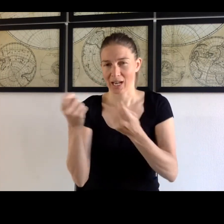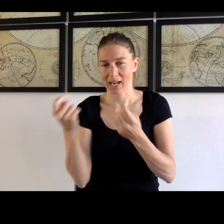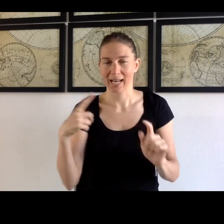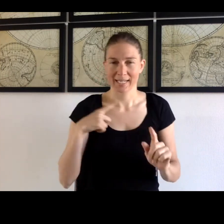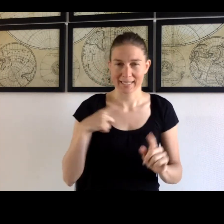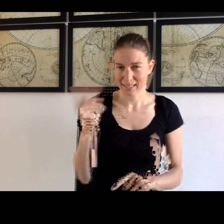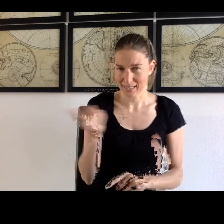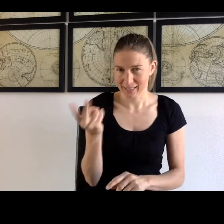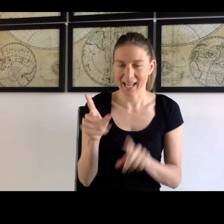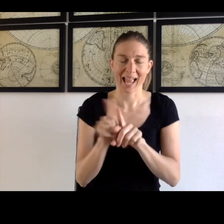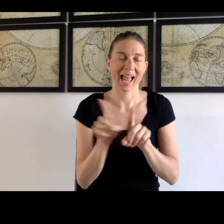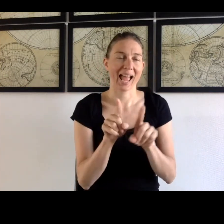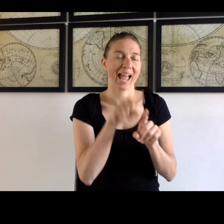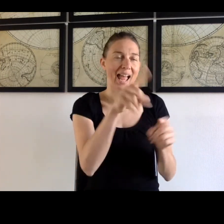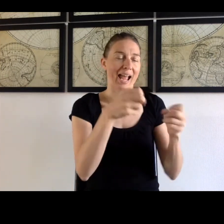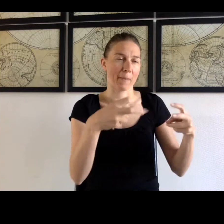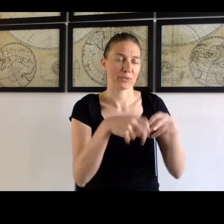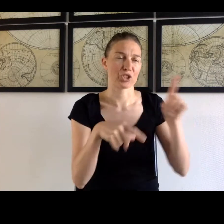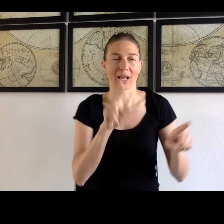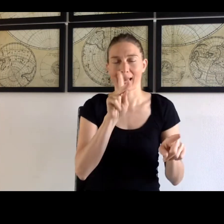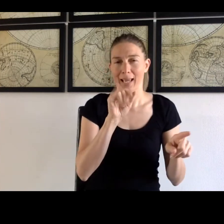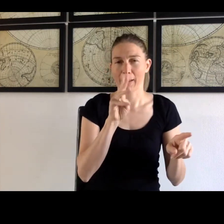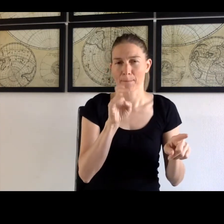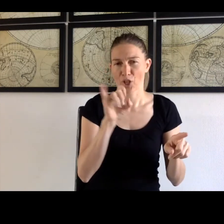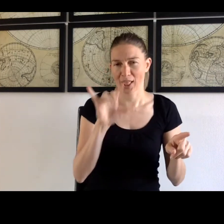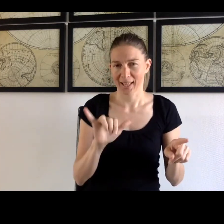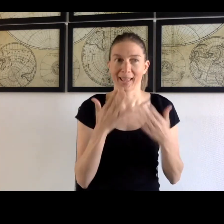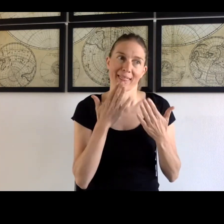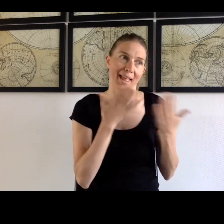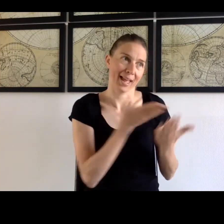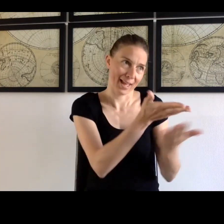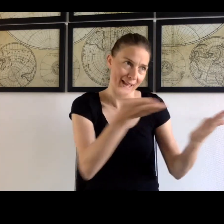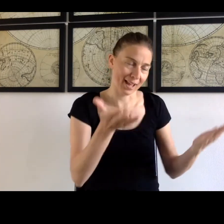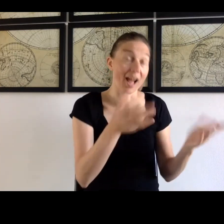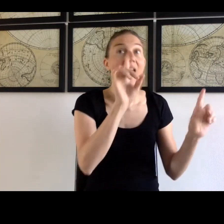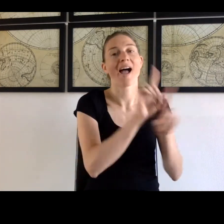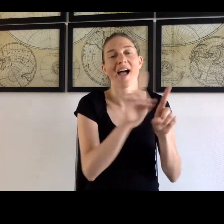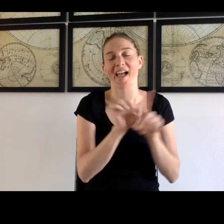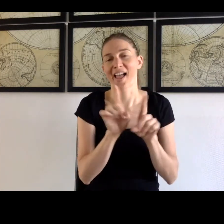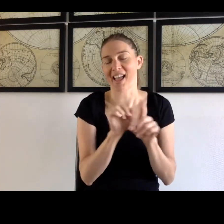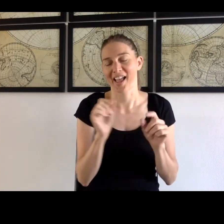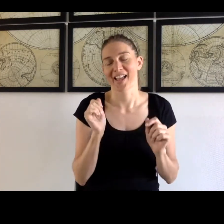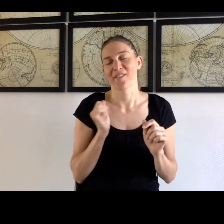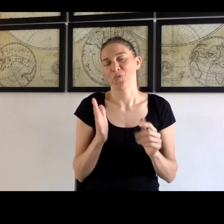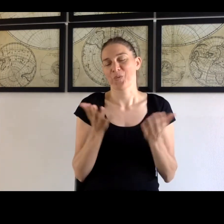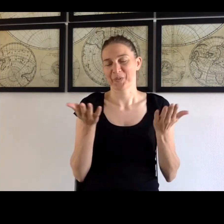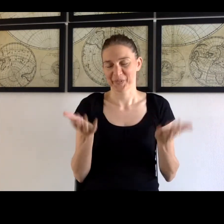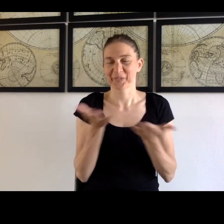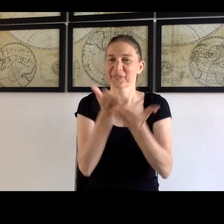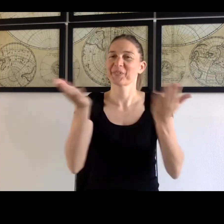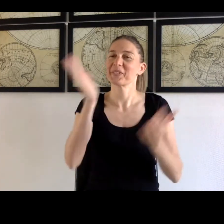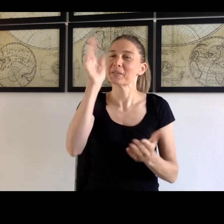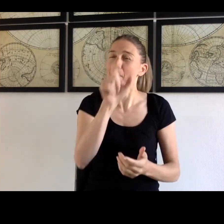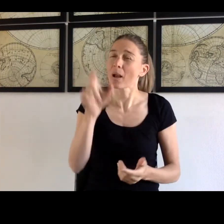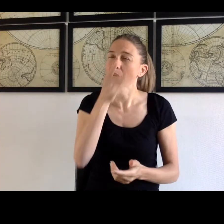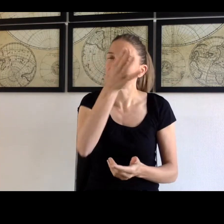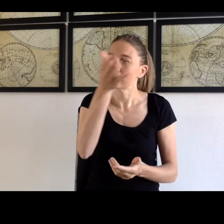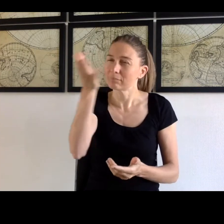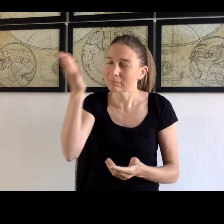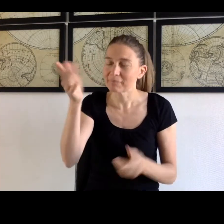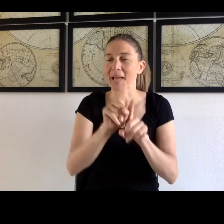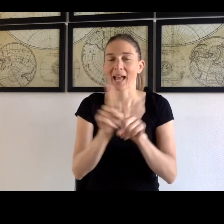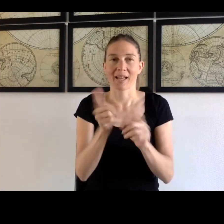live captioner, Kimberly. I would also, of course, like to thank the speakers for being with us, and of course, all